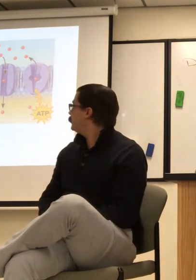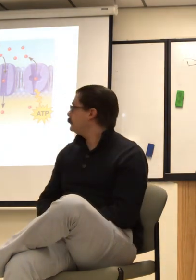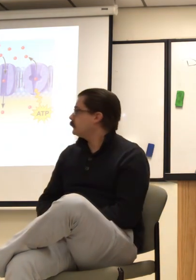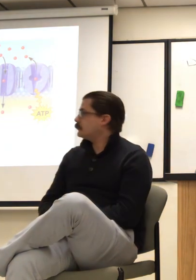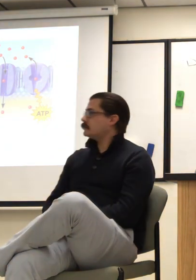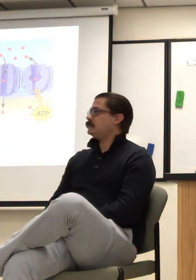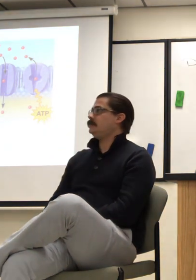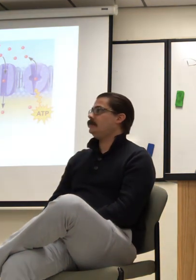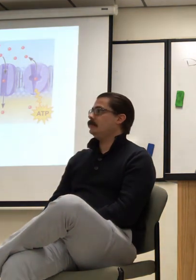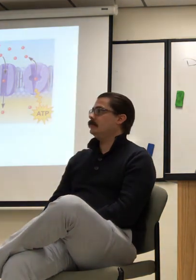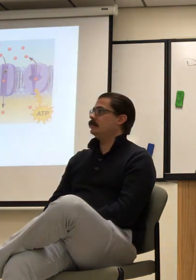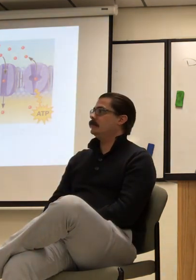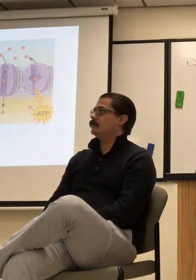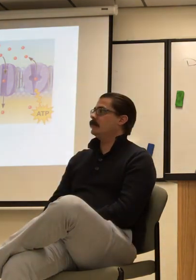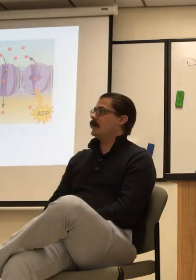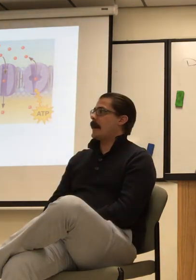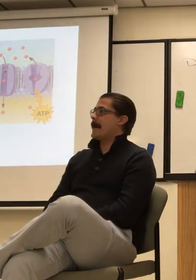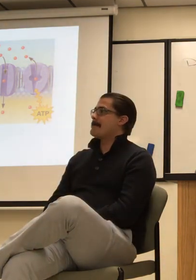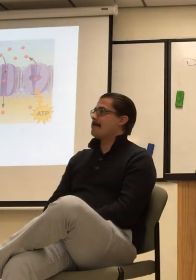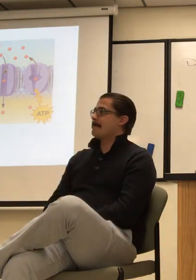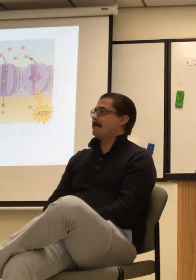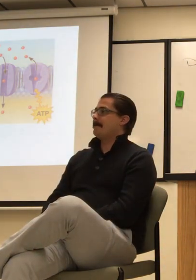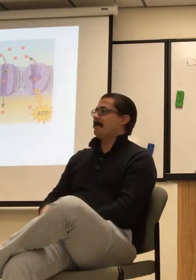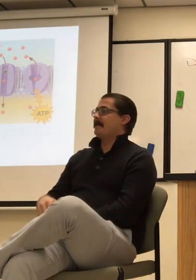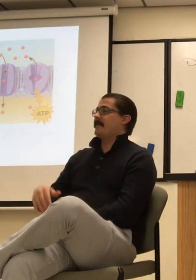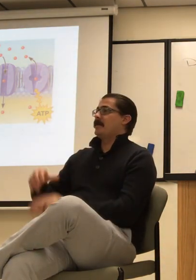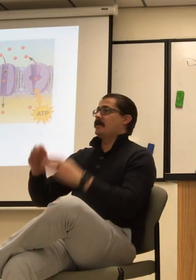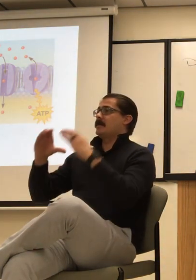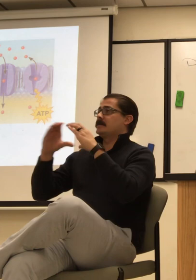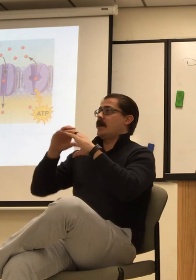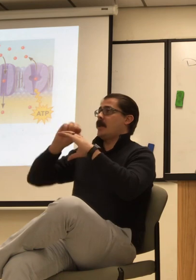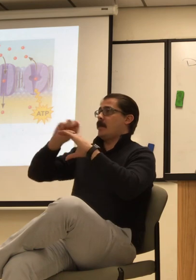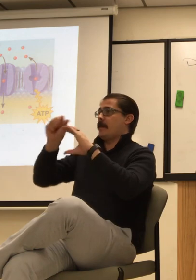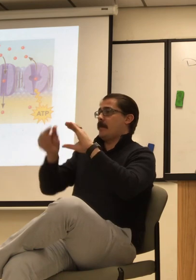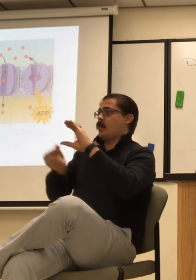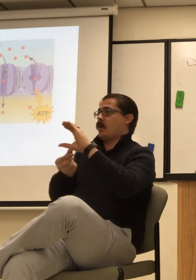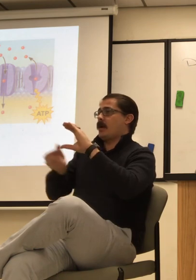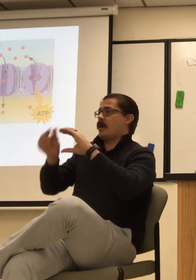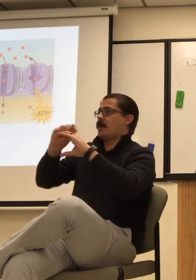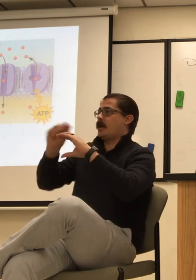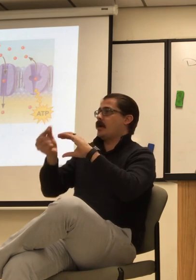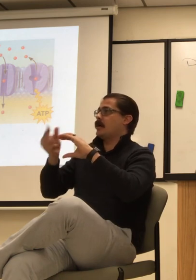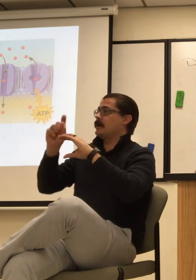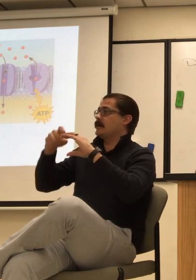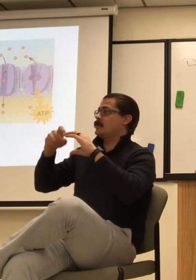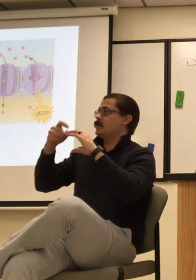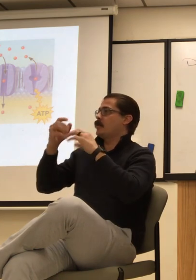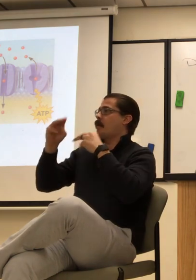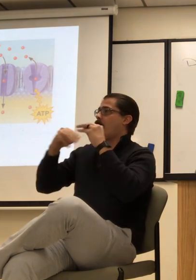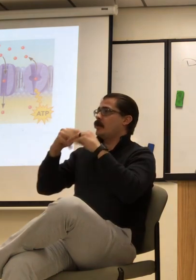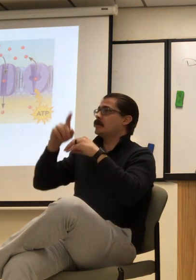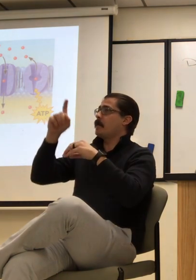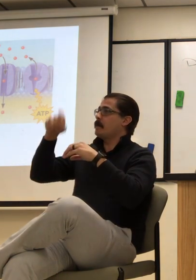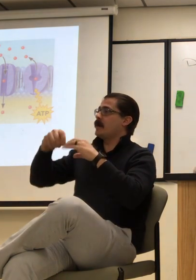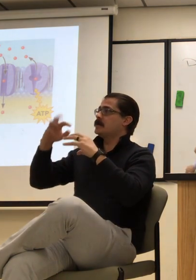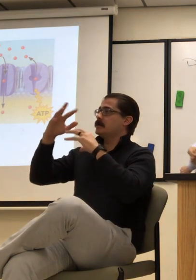So the plasma membrane, the cell membrane, is a barrier to molecules that need to diffuse into the